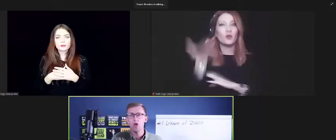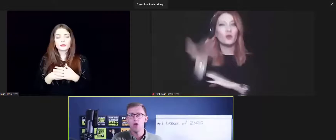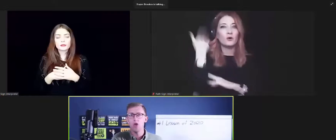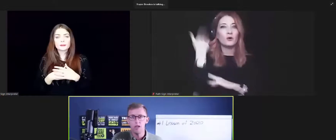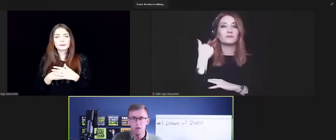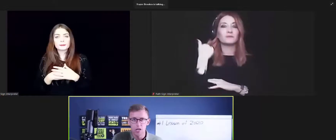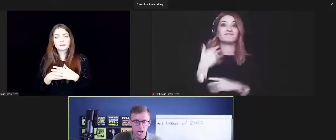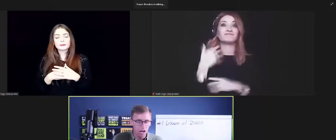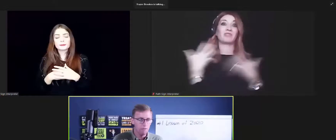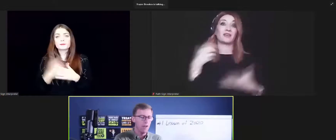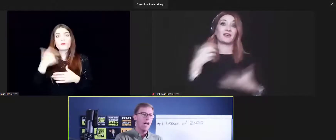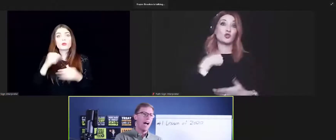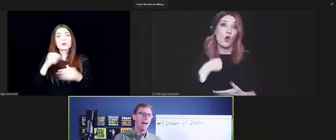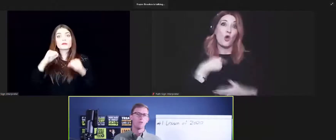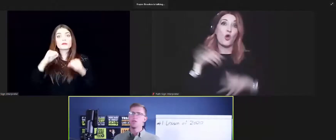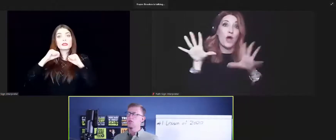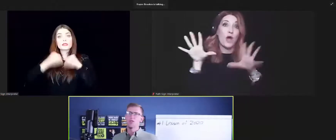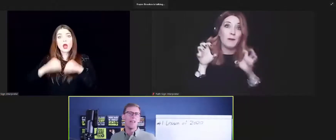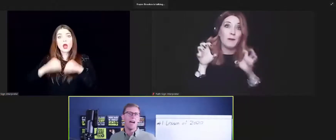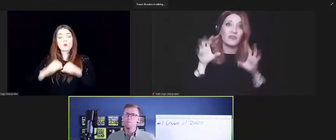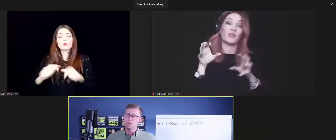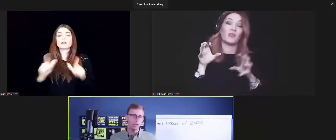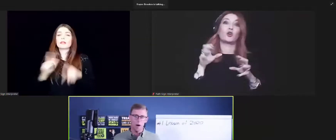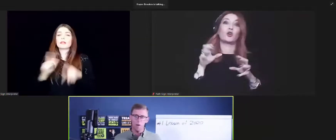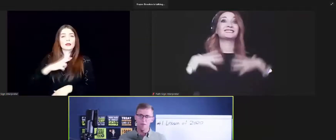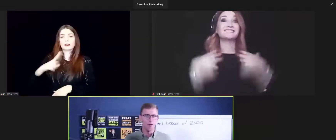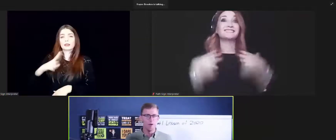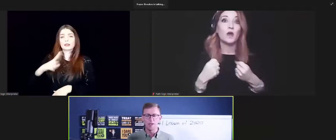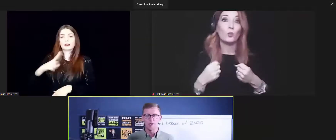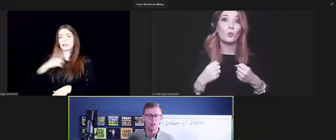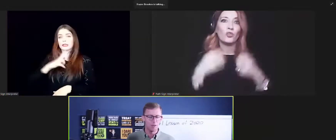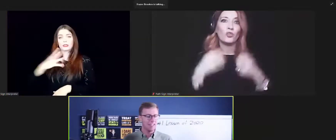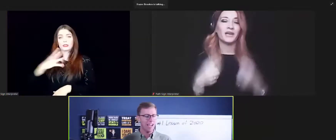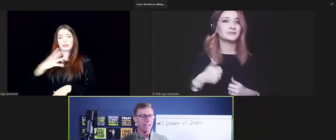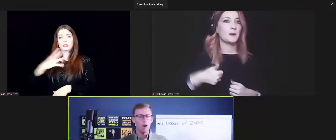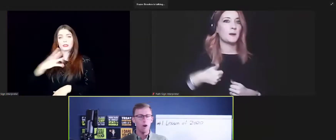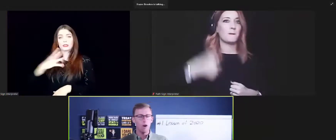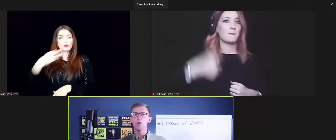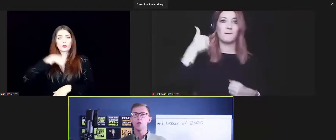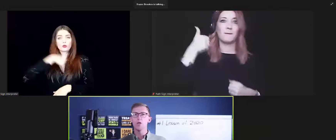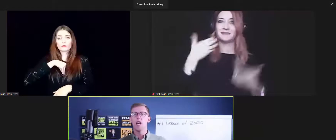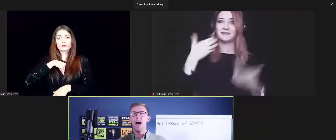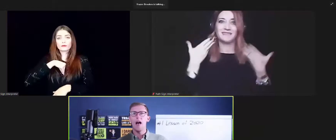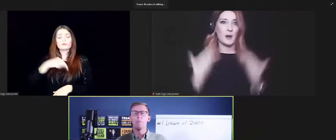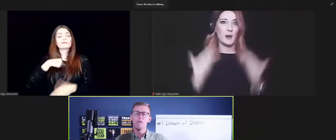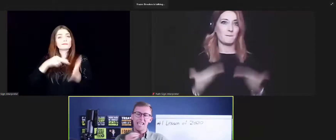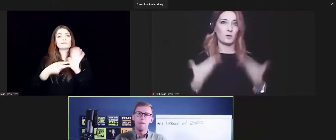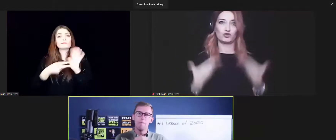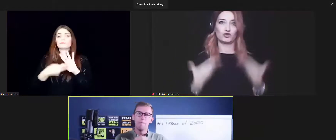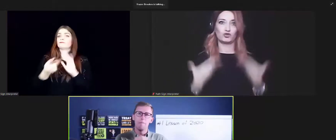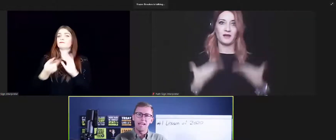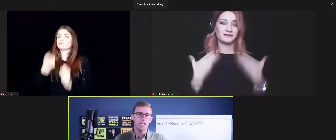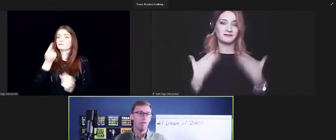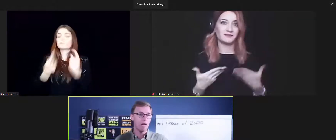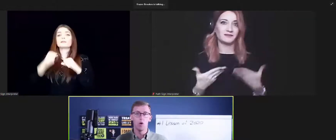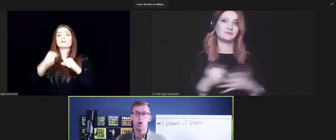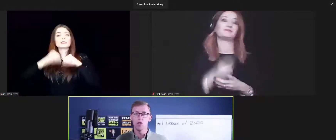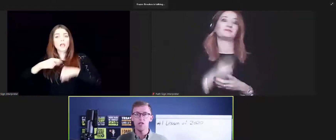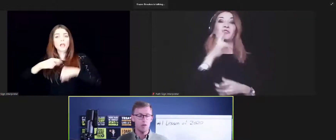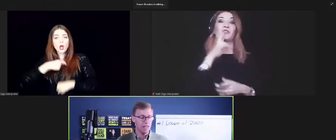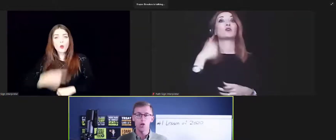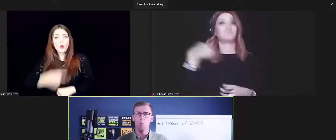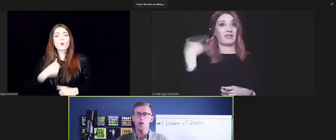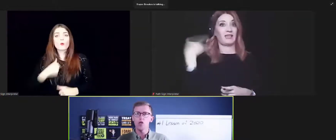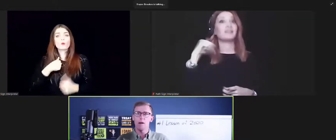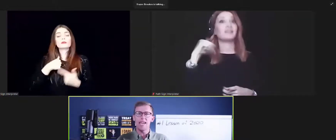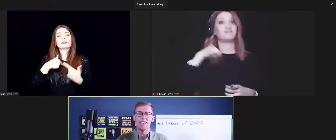challenges myself, something that I'm still going through. They're still trying to diagnose and all that. But again, the biggest lesson for me was health is everything. So